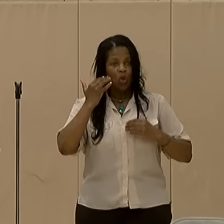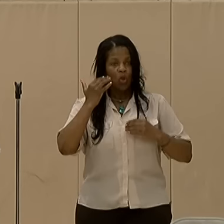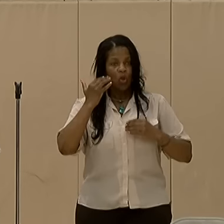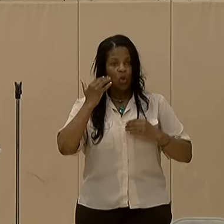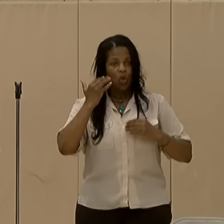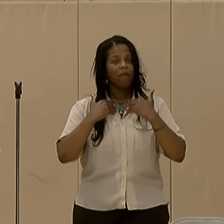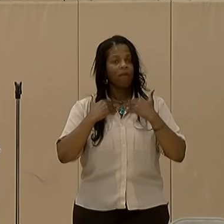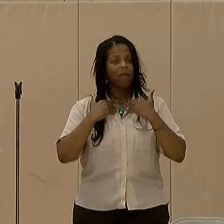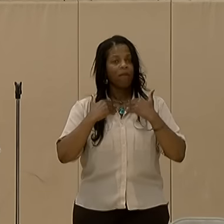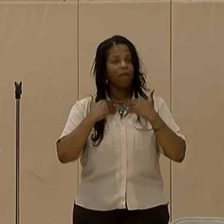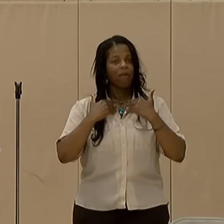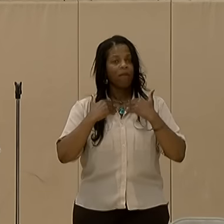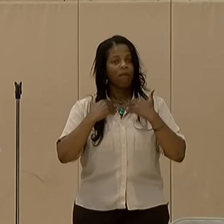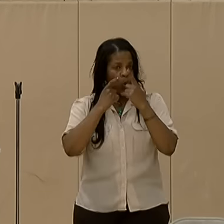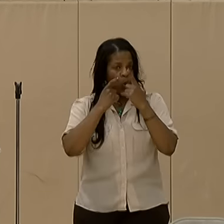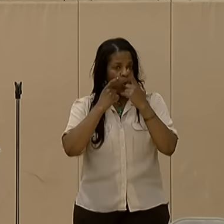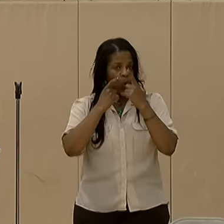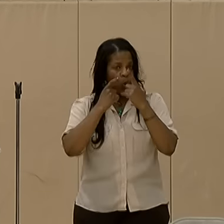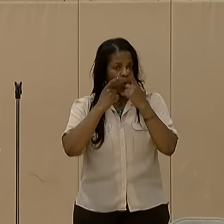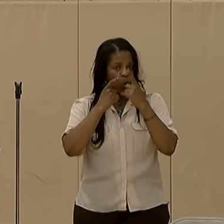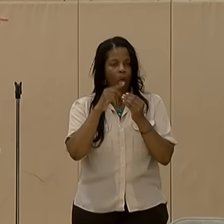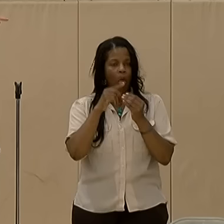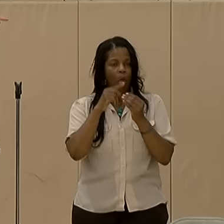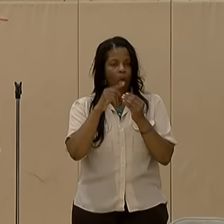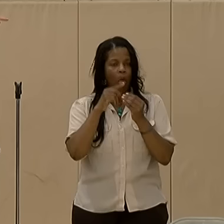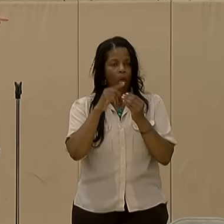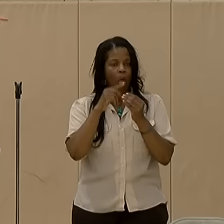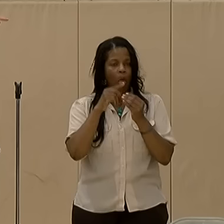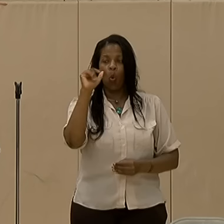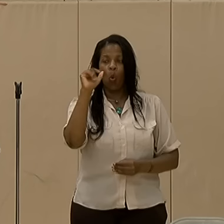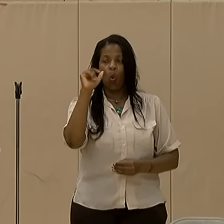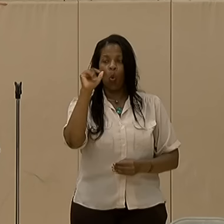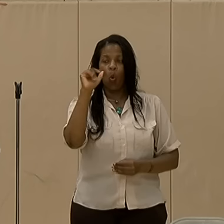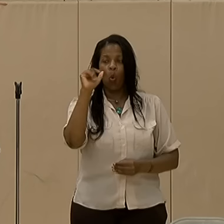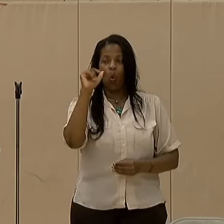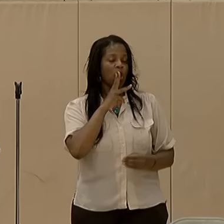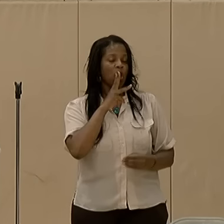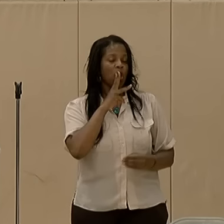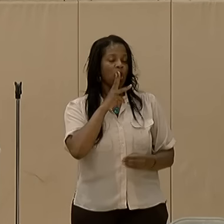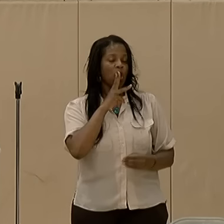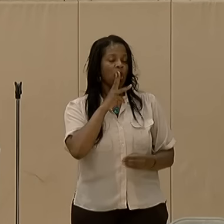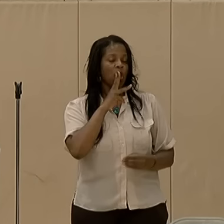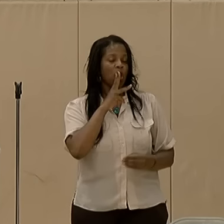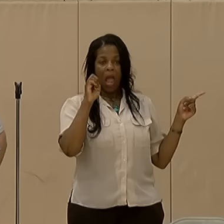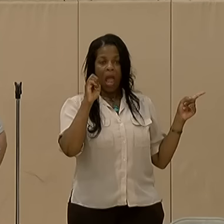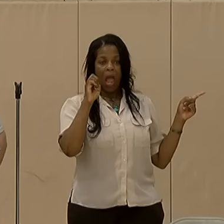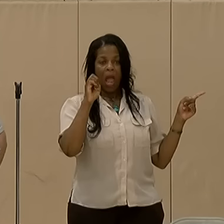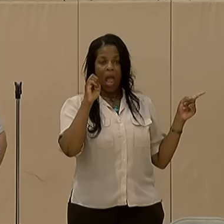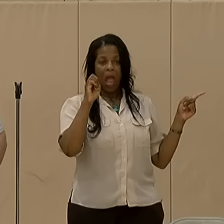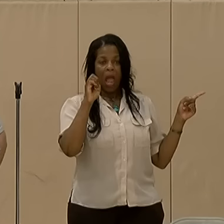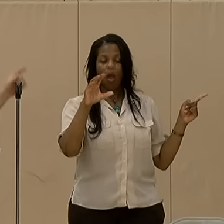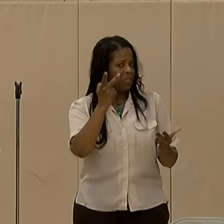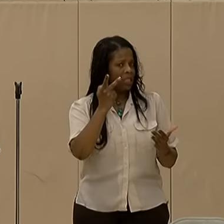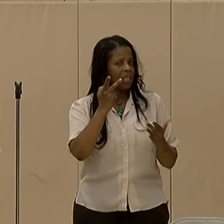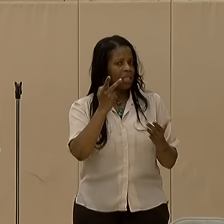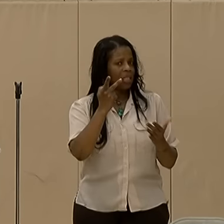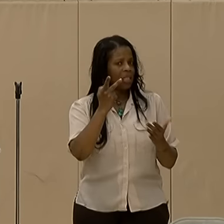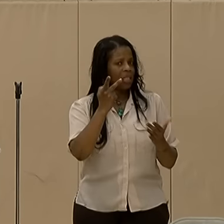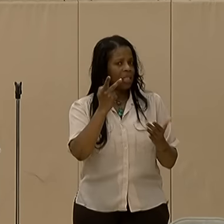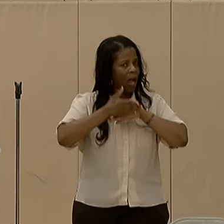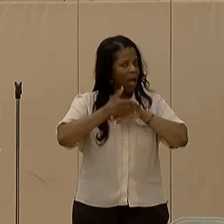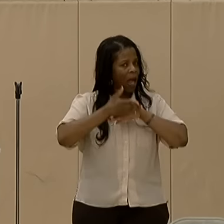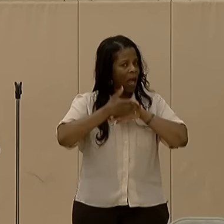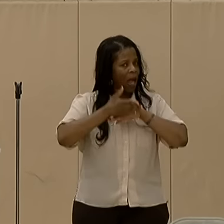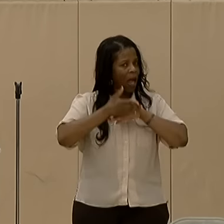the boil water notice, Eric Furtado from our water quality department is here or answer